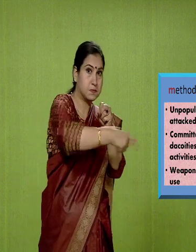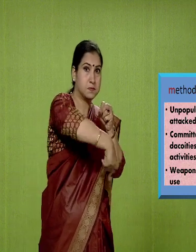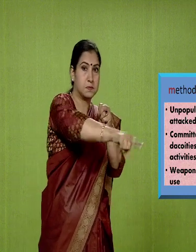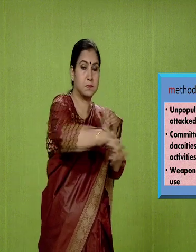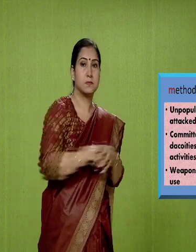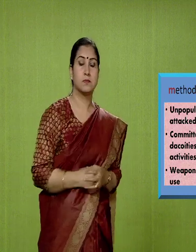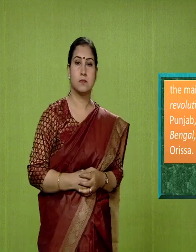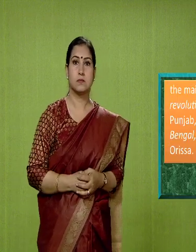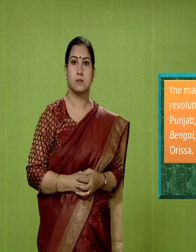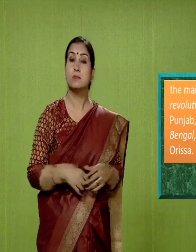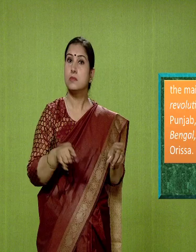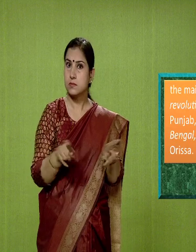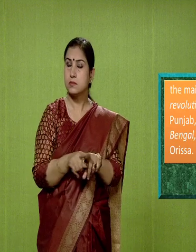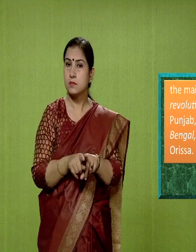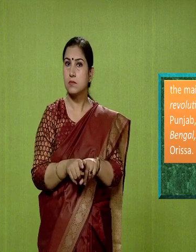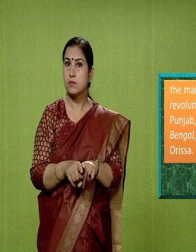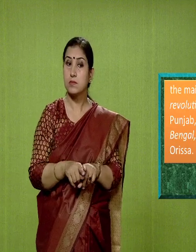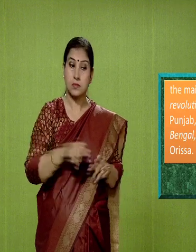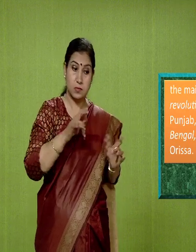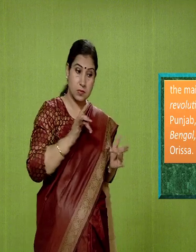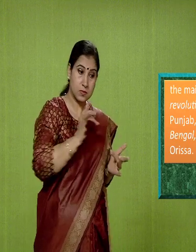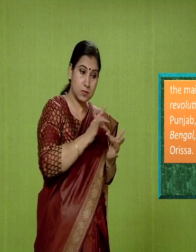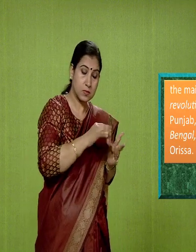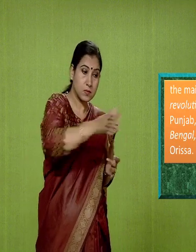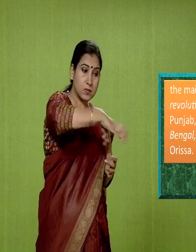And the main centers of these revolutionaries were